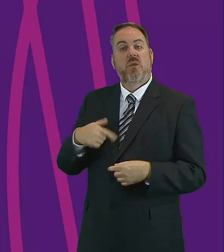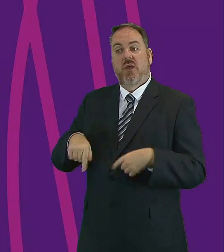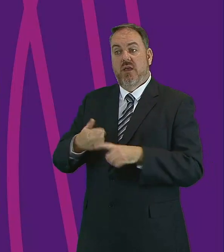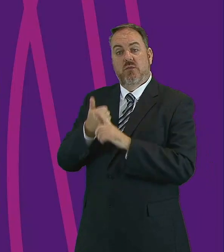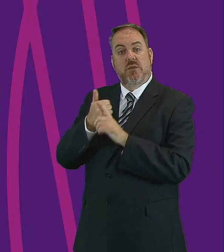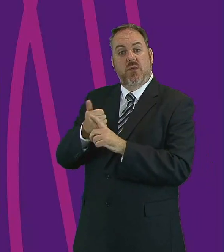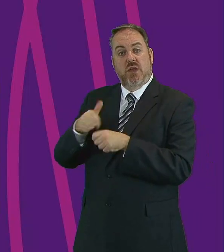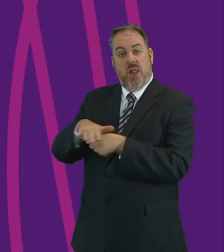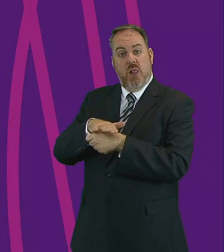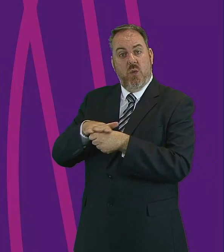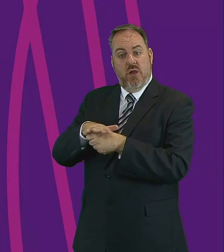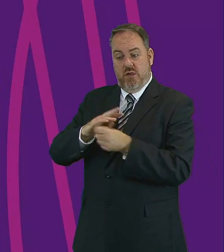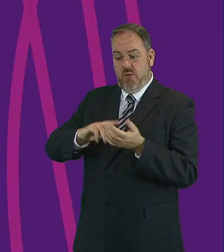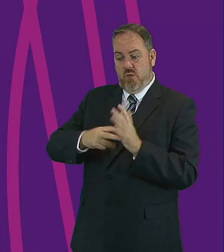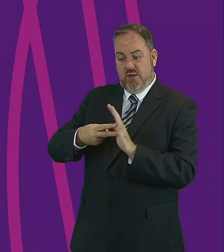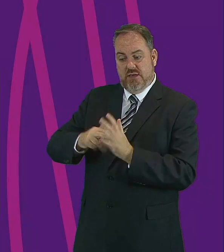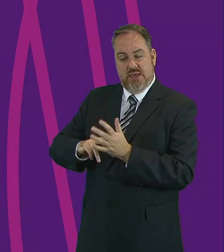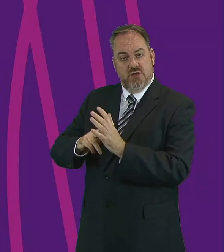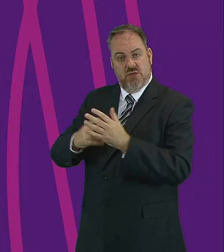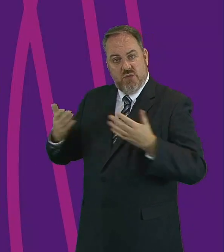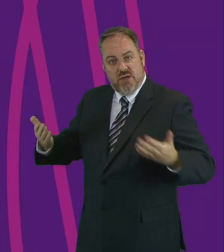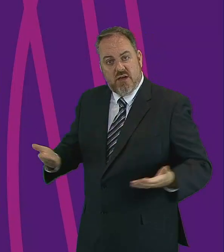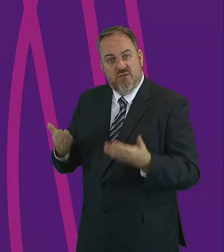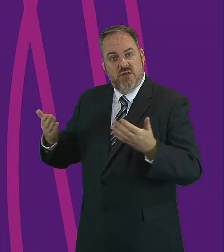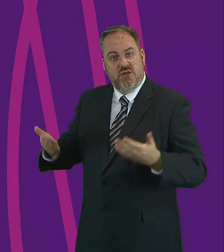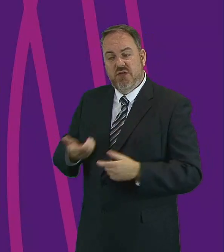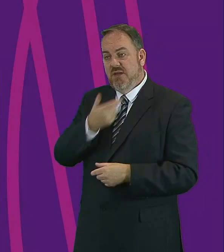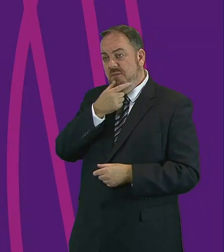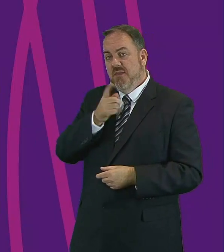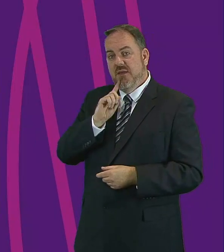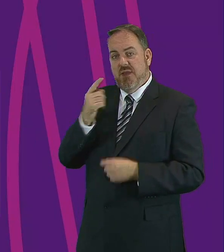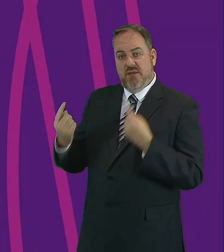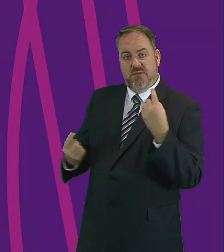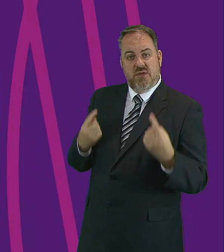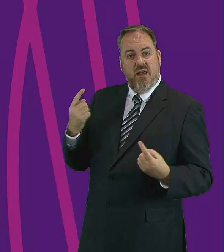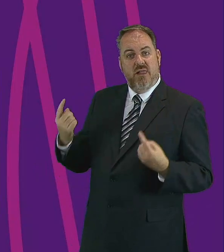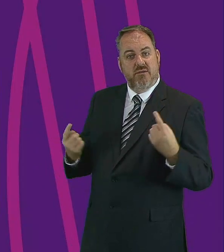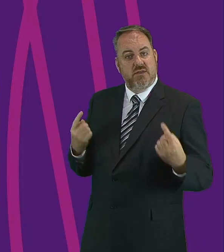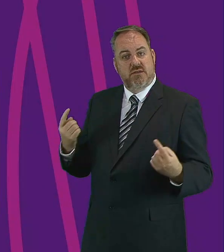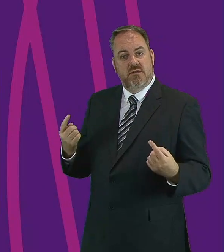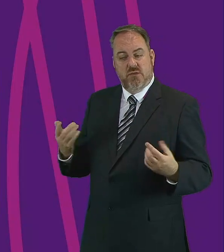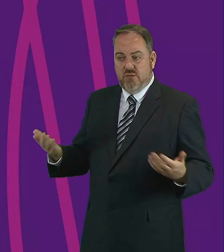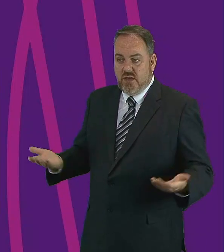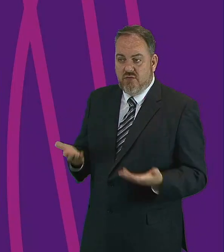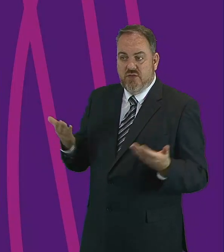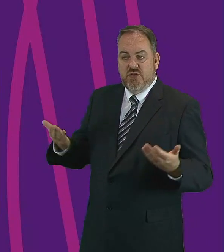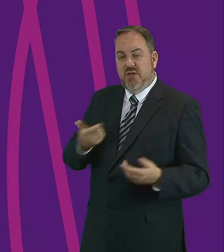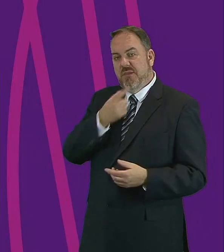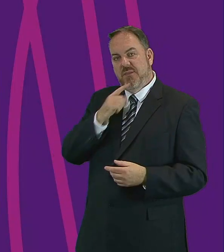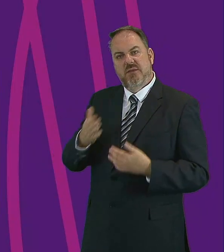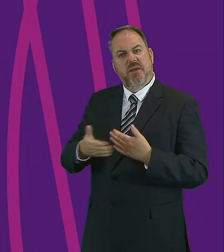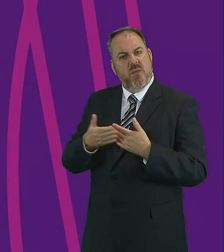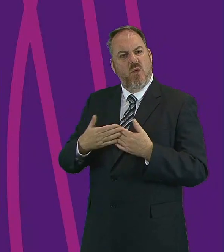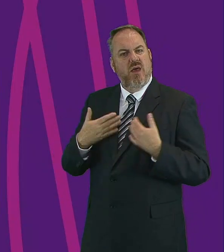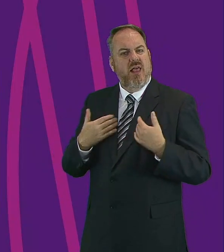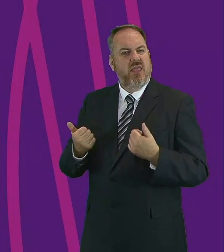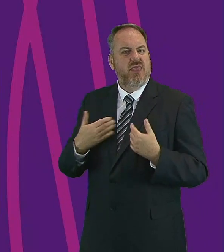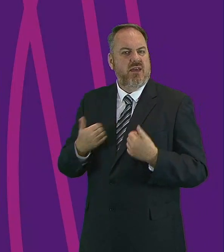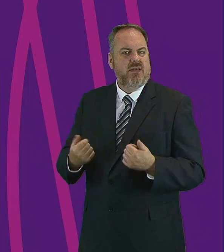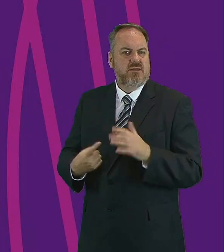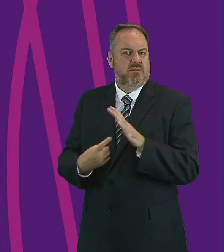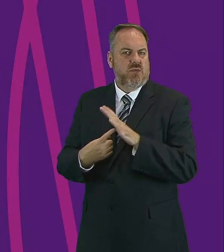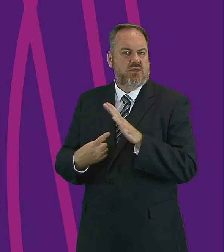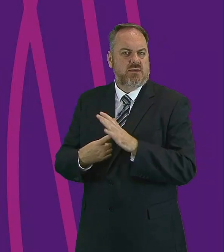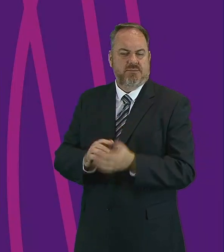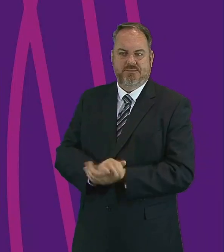organisations promote the kind of behaviour that we want others to take up and allow all of us to get on top of what is a